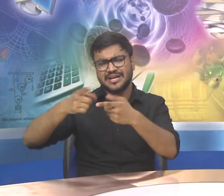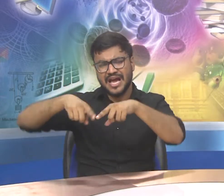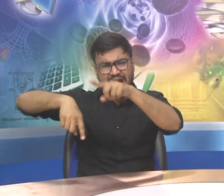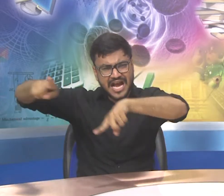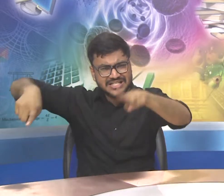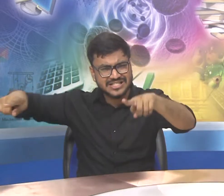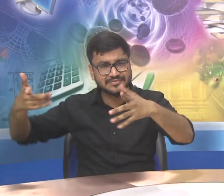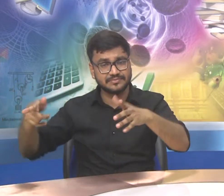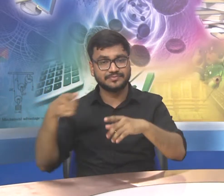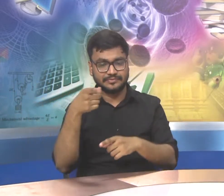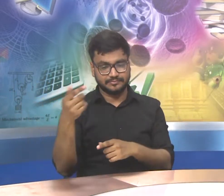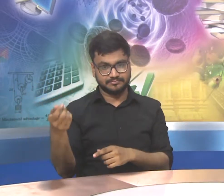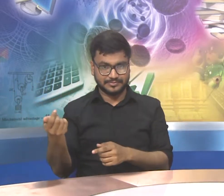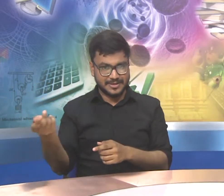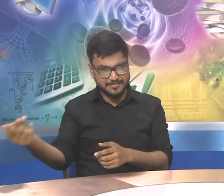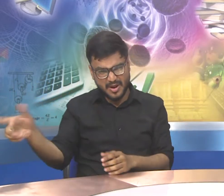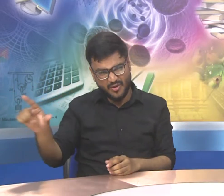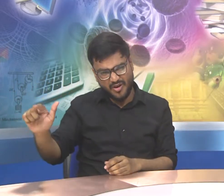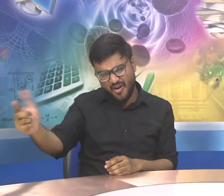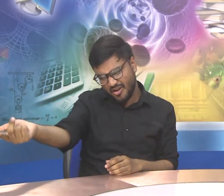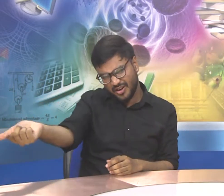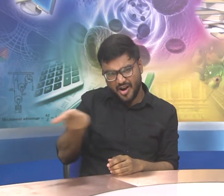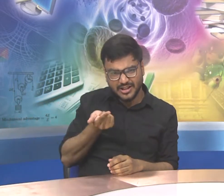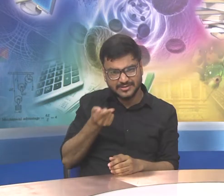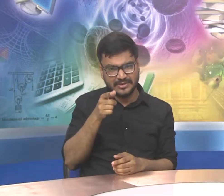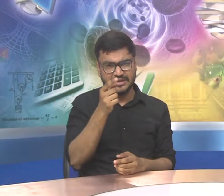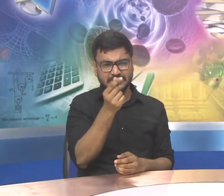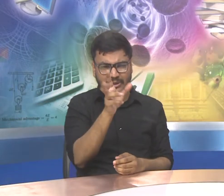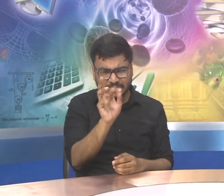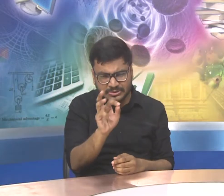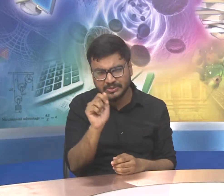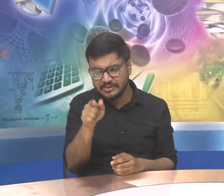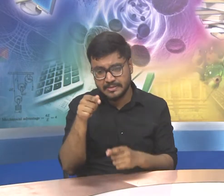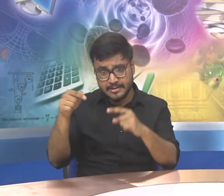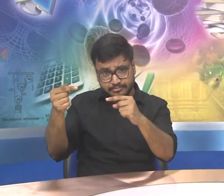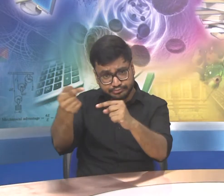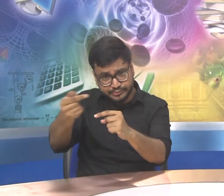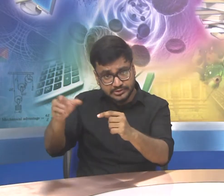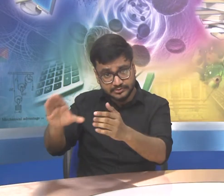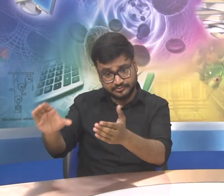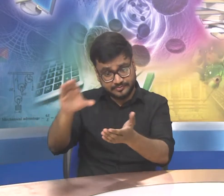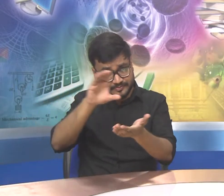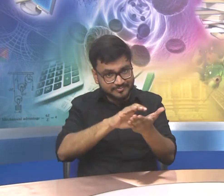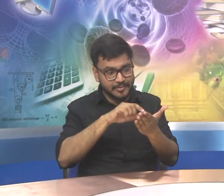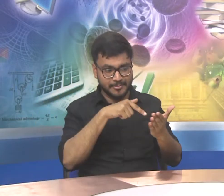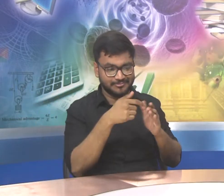The rate of interest charged on advances varies from bank to bank.